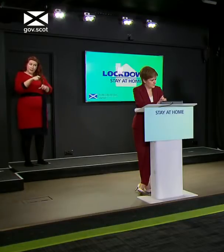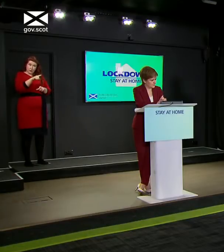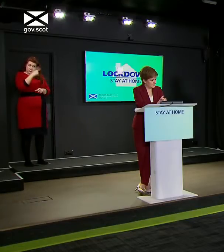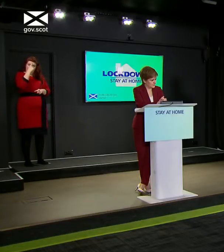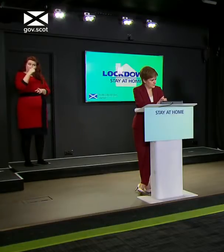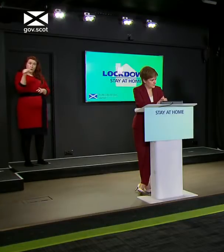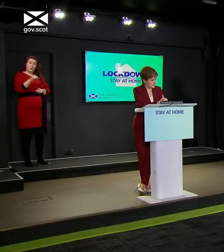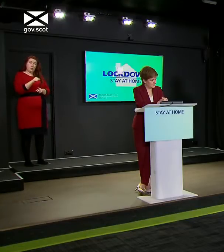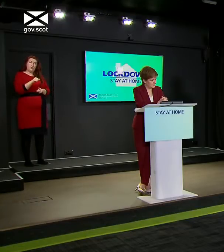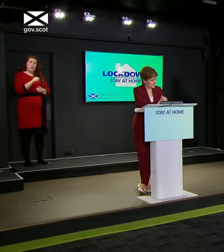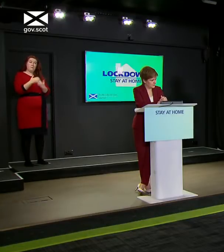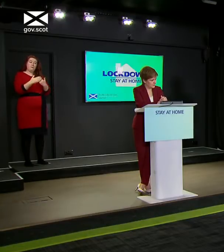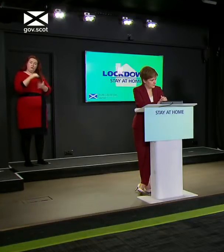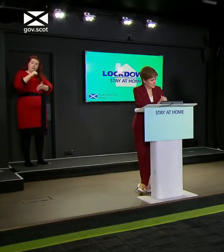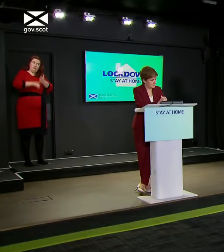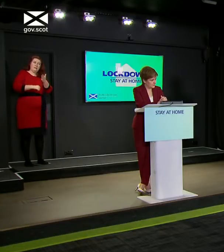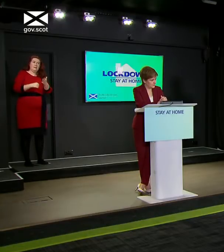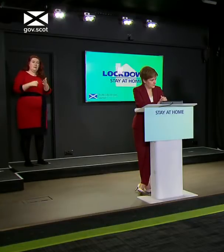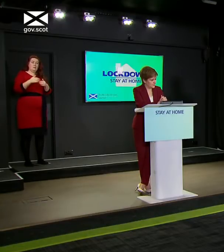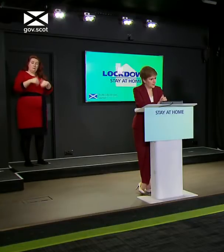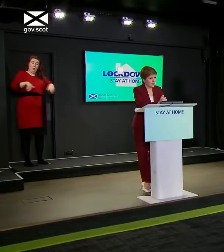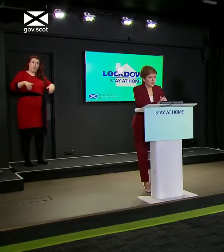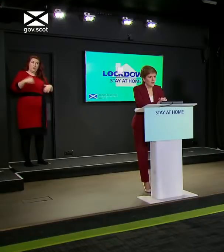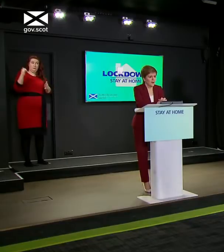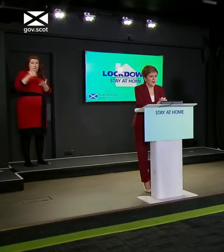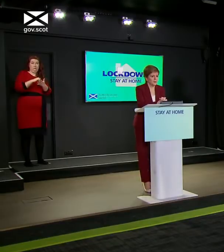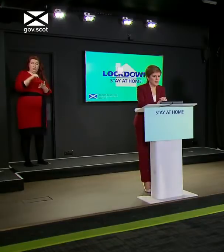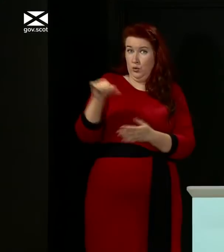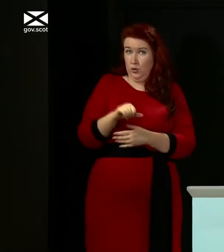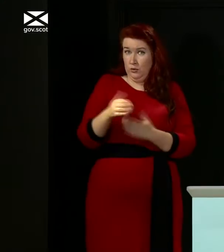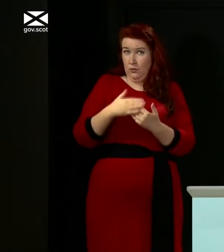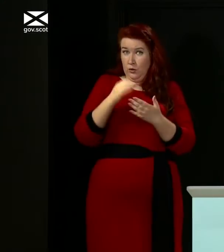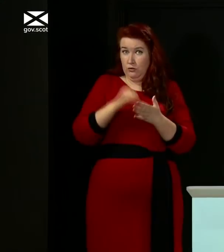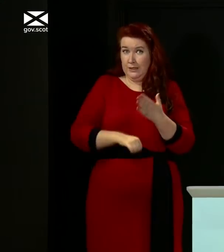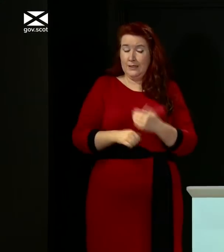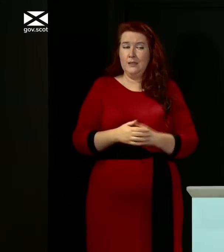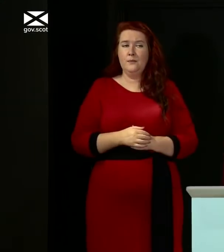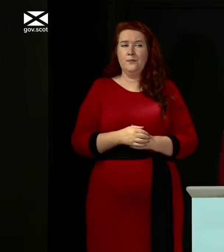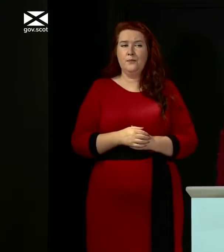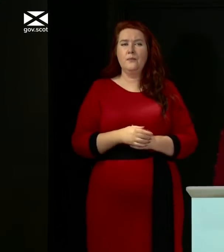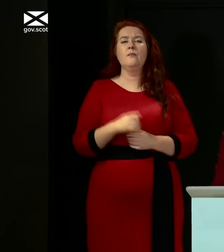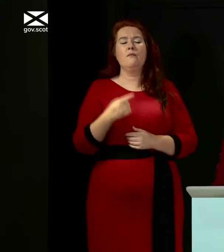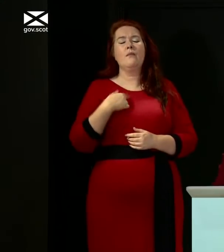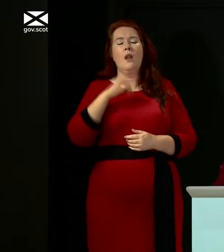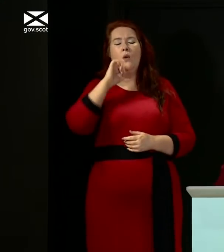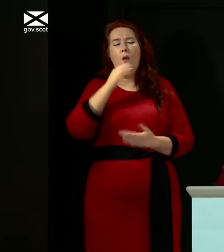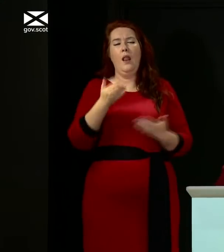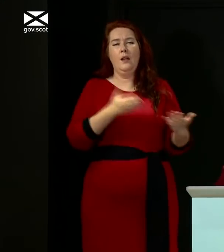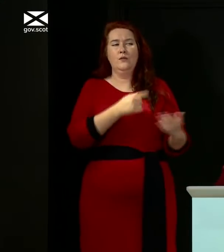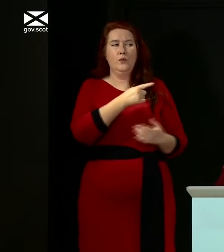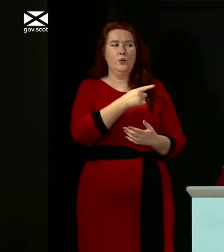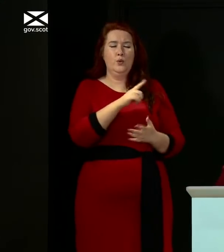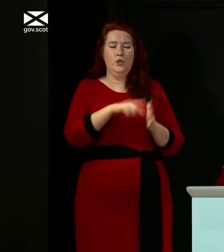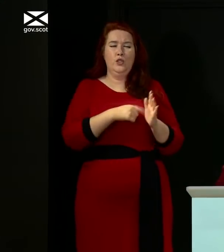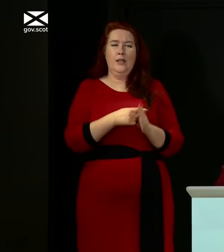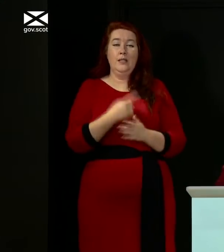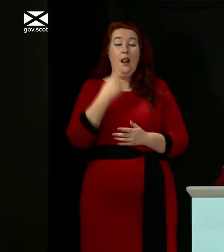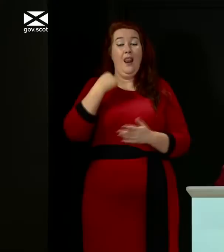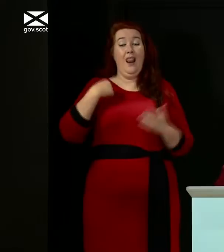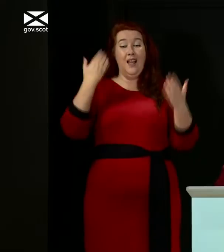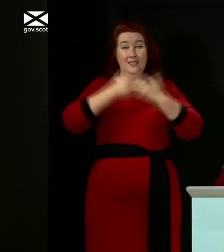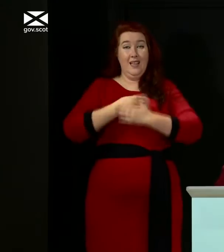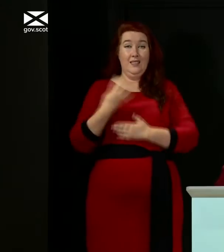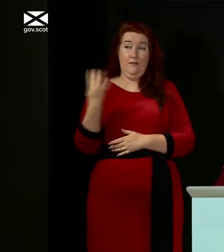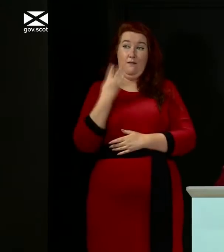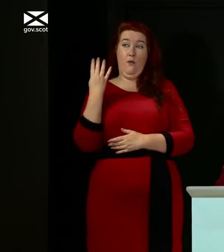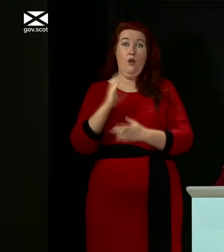controls to keep people safe? I'll hand over to Jason in a second. I had a Four Nations discussion last